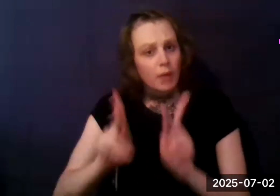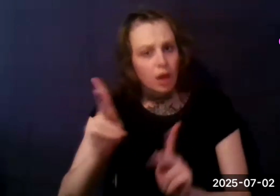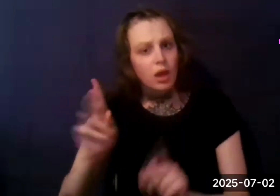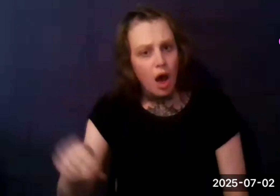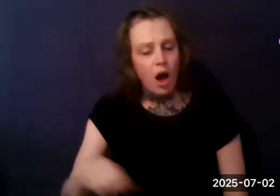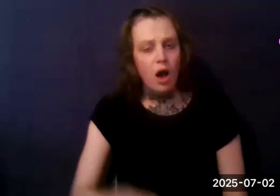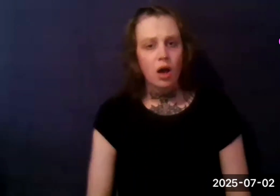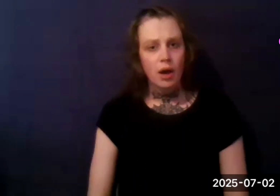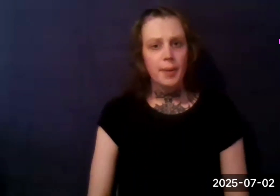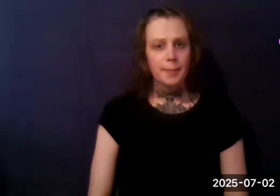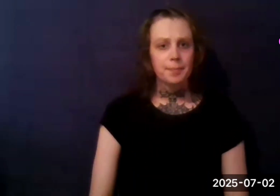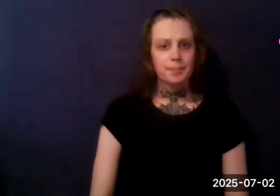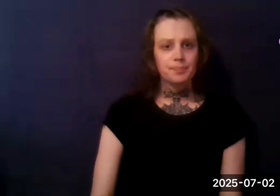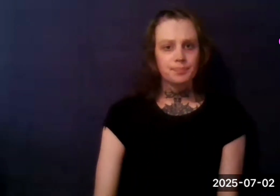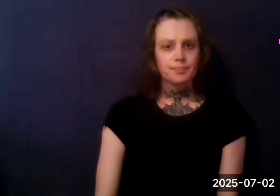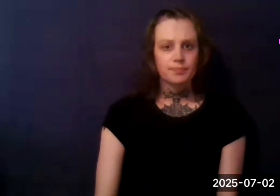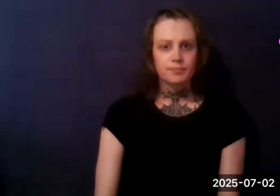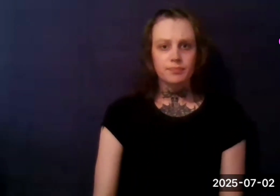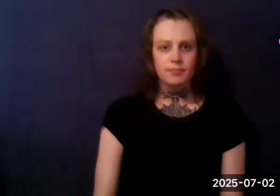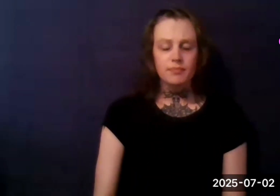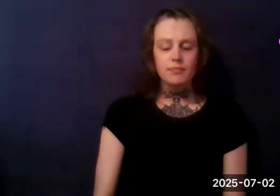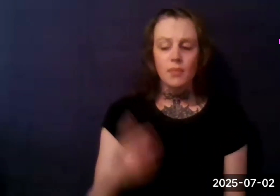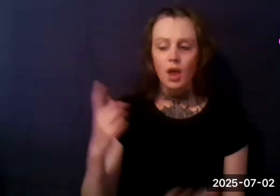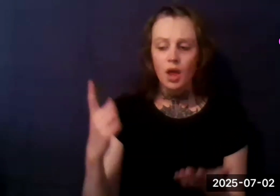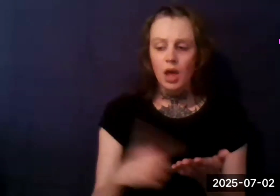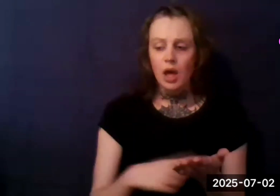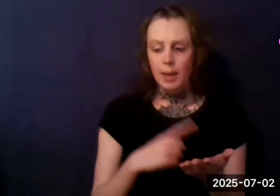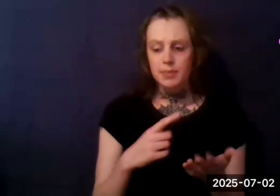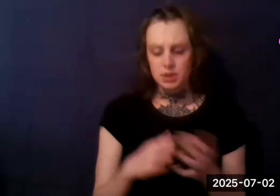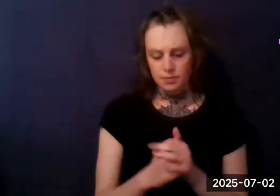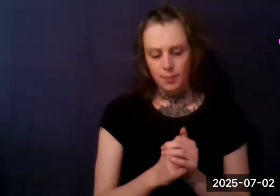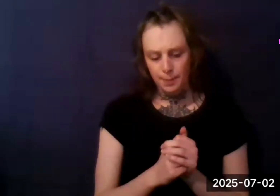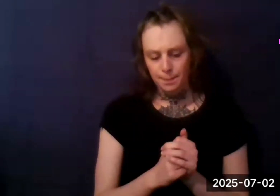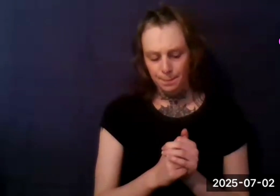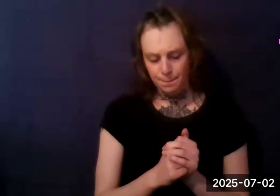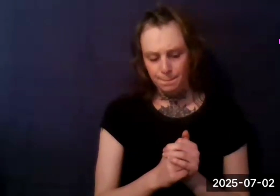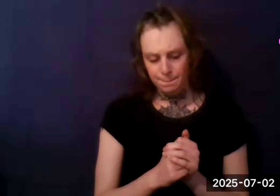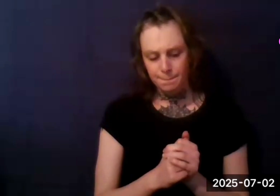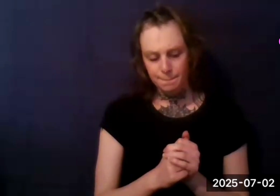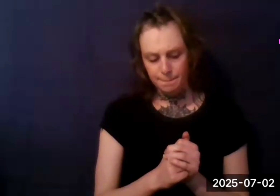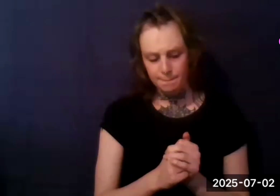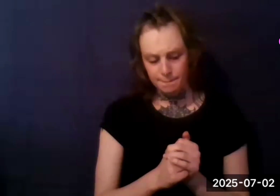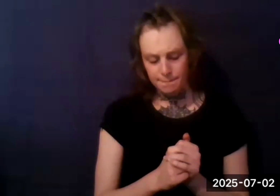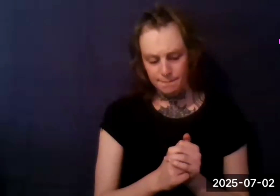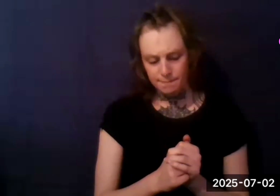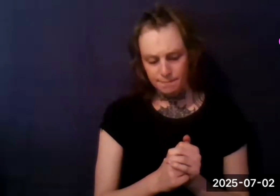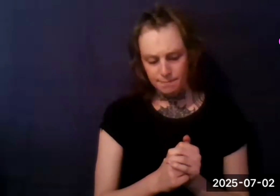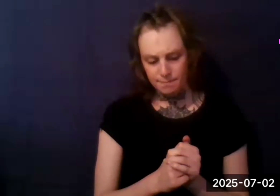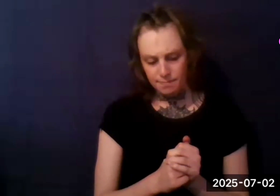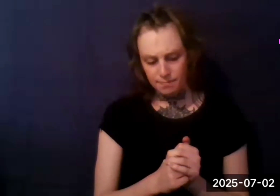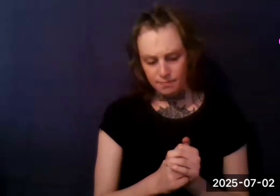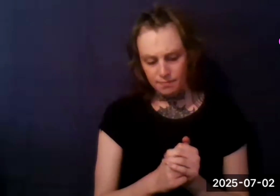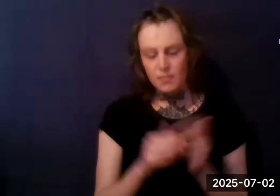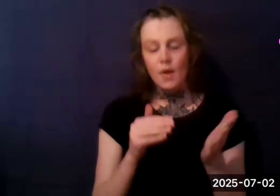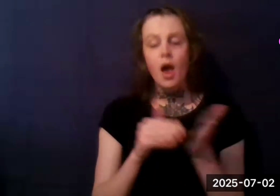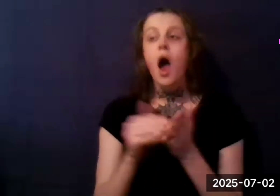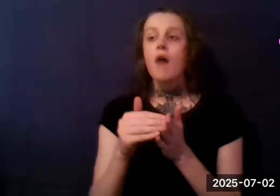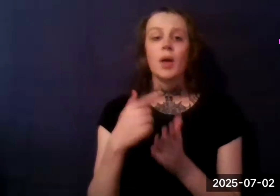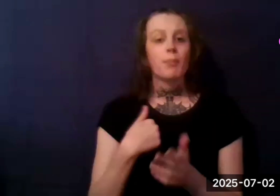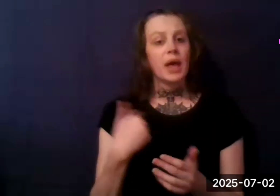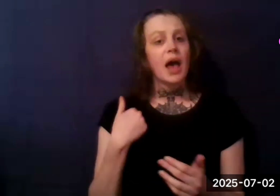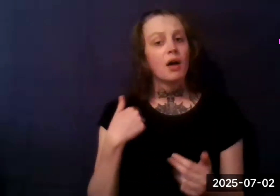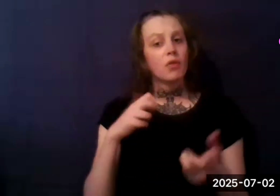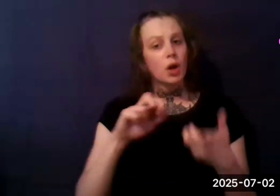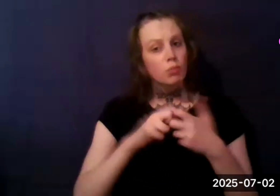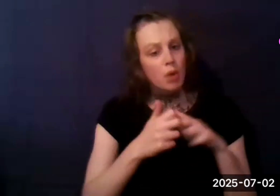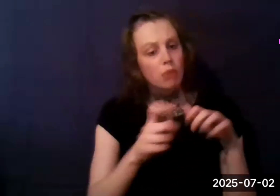like throughout the years of my sobriety, like even very recently. um and that I chalk up completely to the